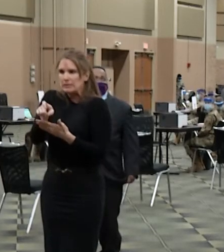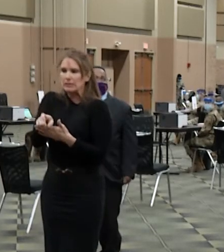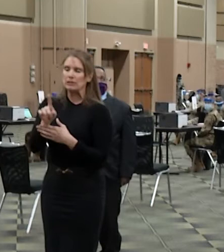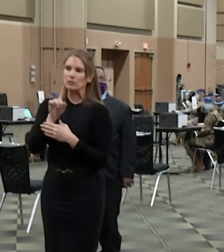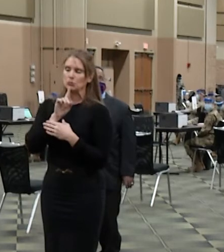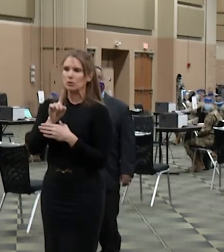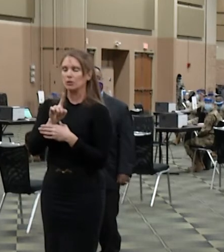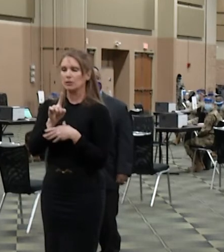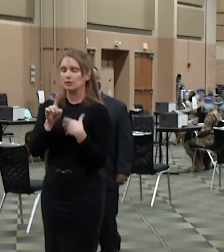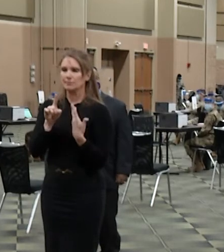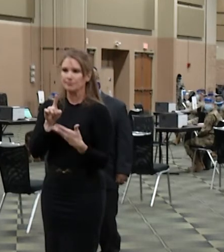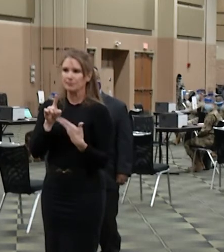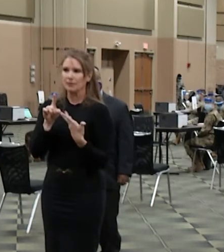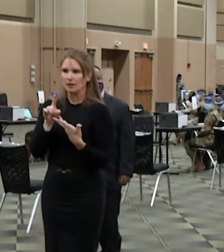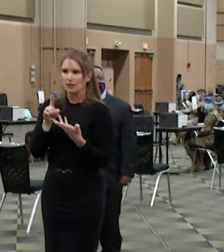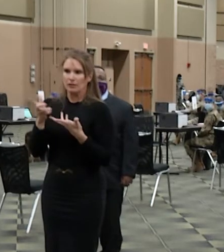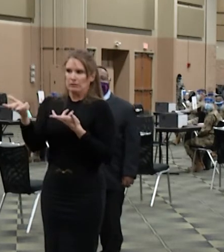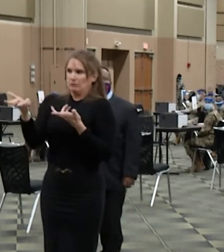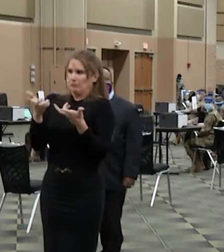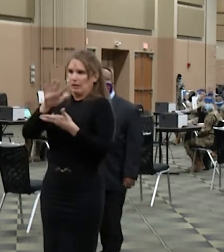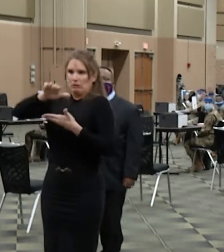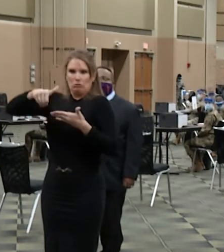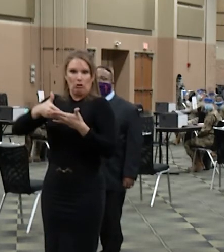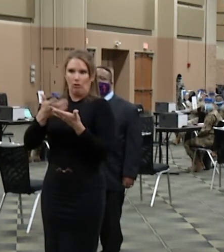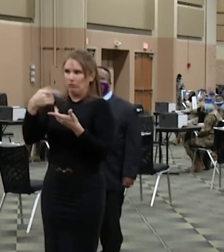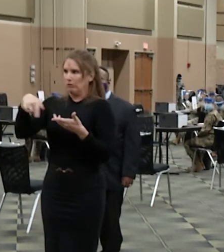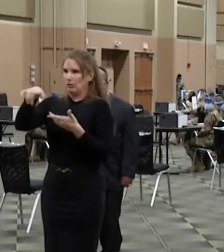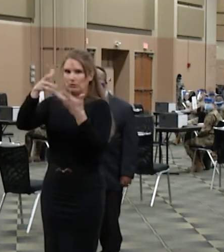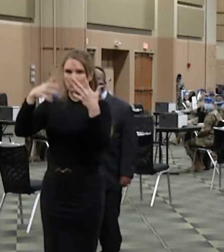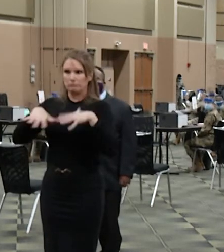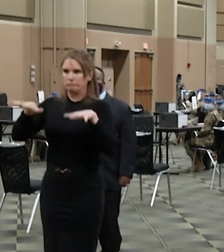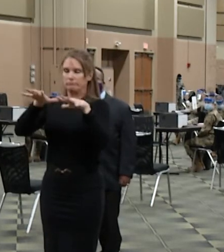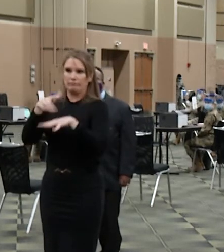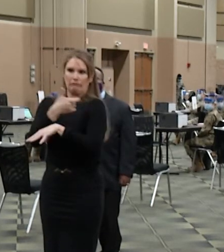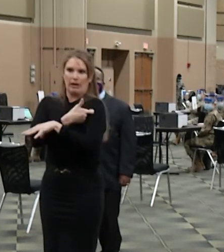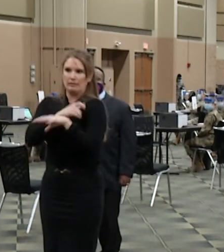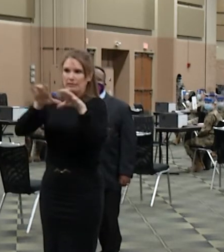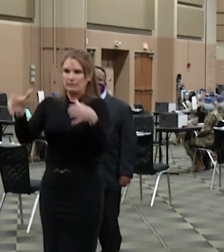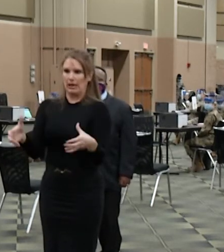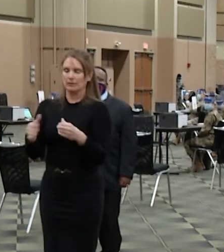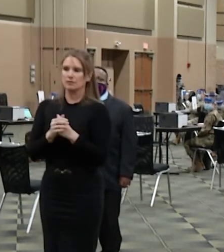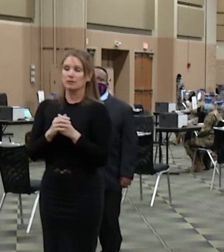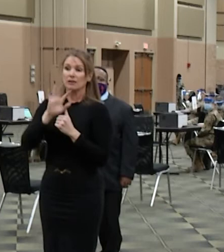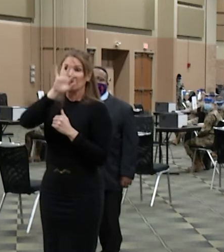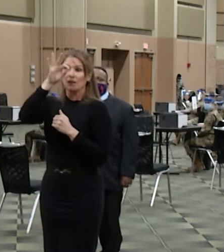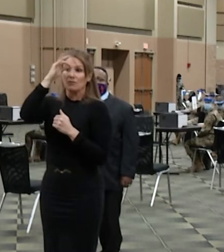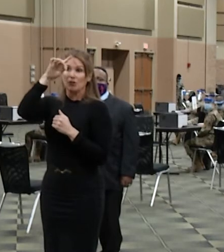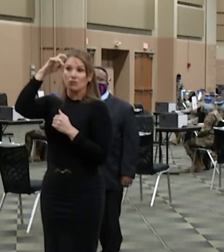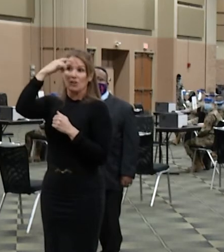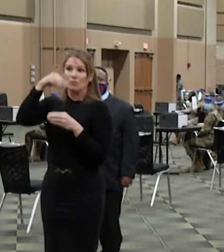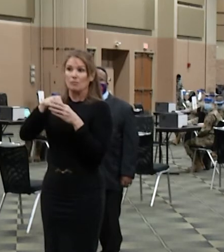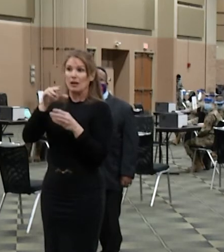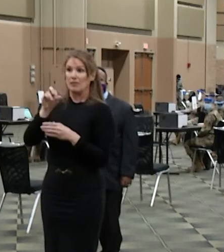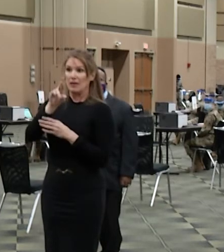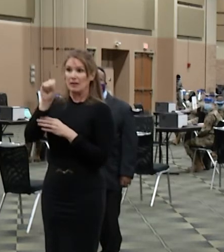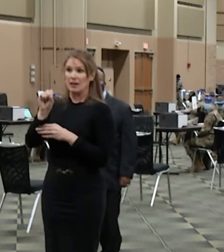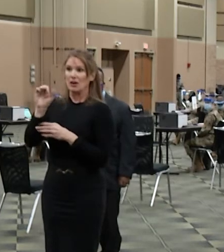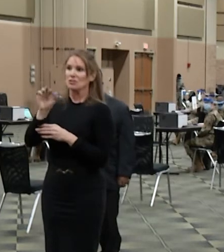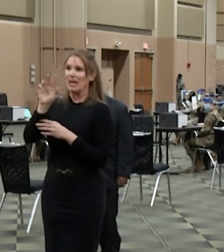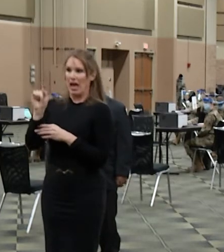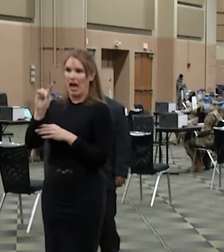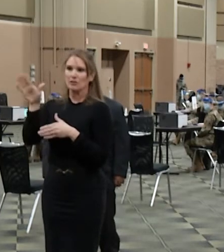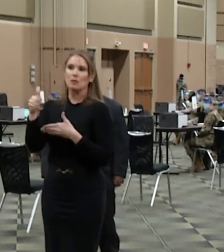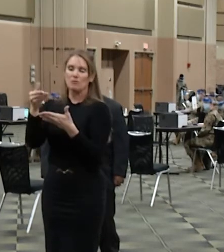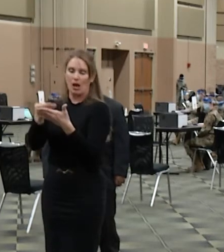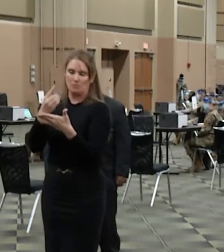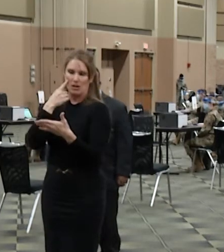to deal with all of these resistance? The federal government in the CARES Act provided dollars for